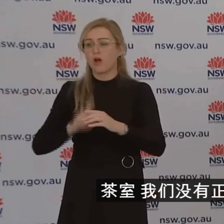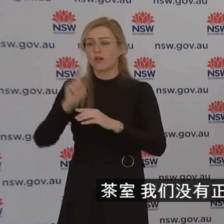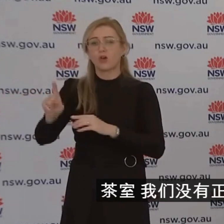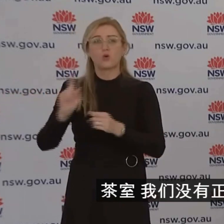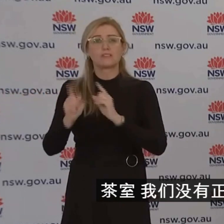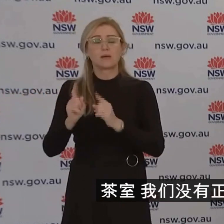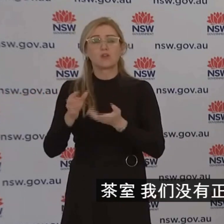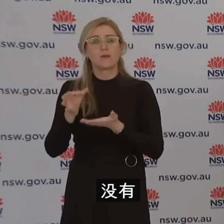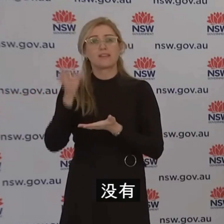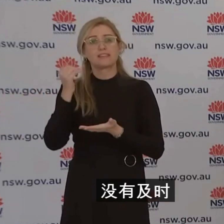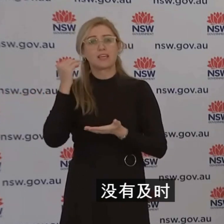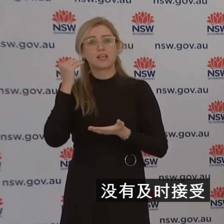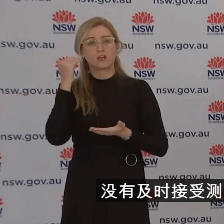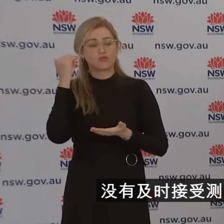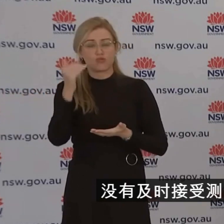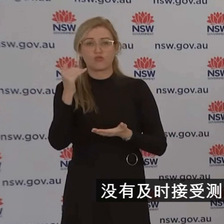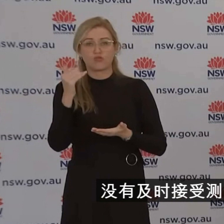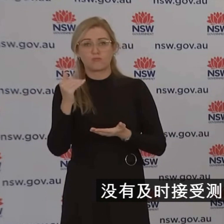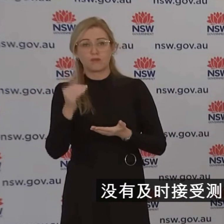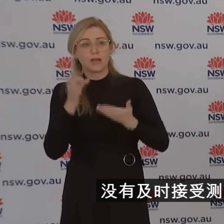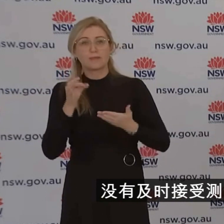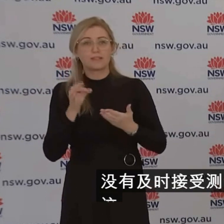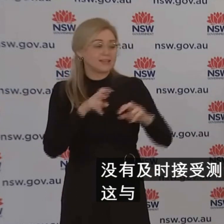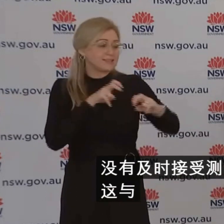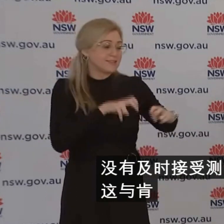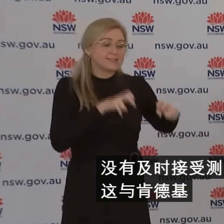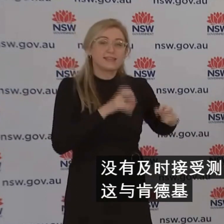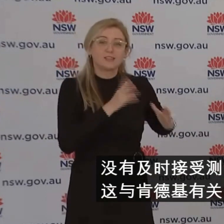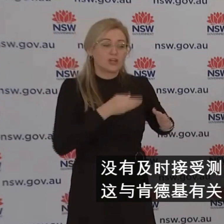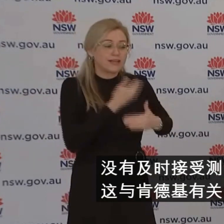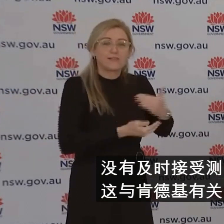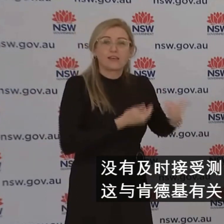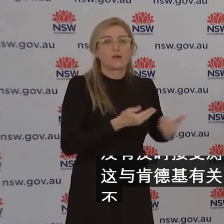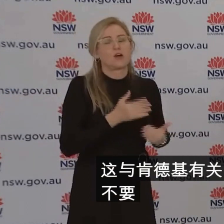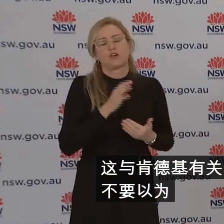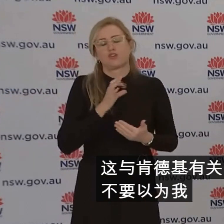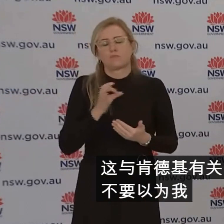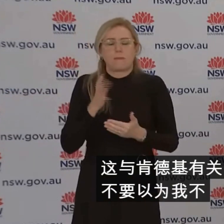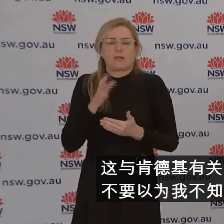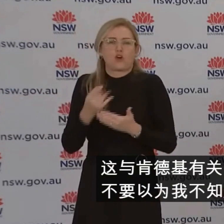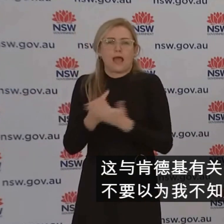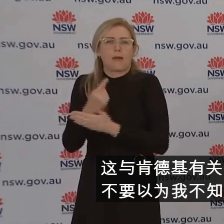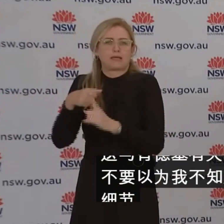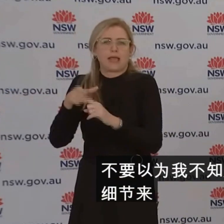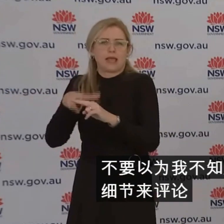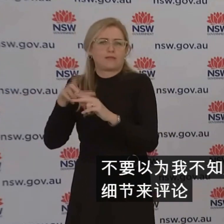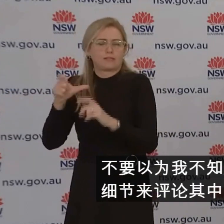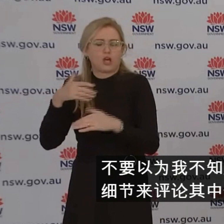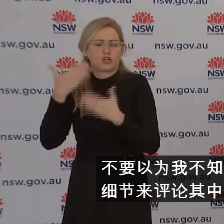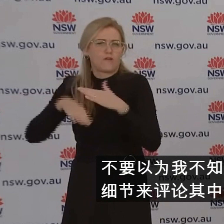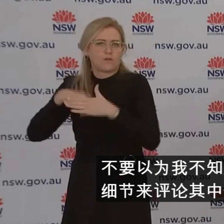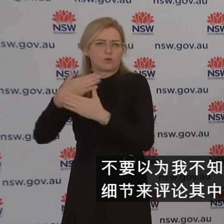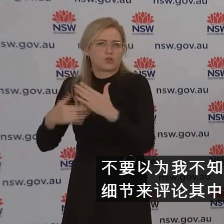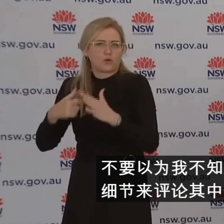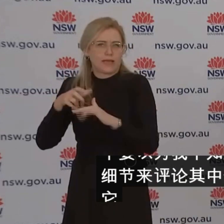the time, we don't get tested promptly. I'm not saying this is related to the KFC, so please don't take that. I don't know enough details to comment